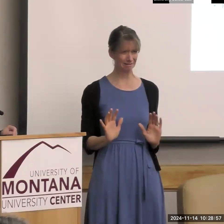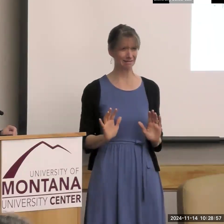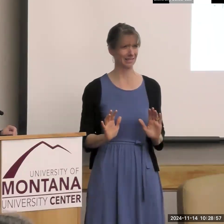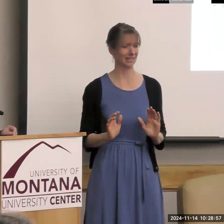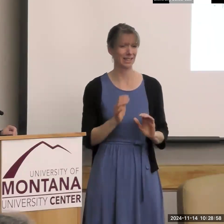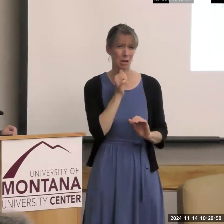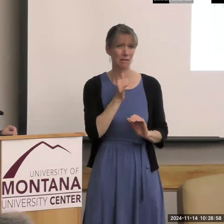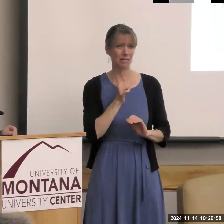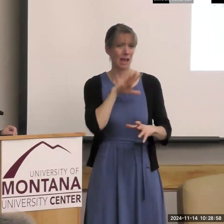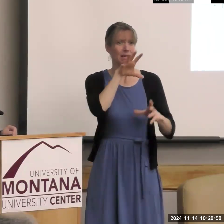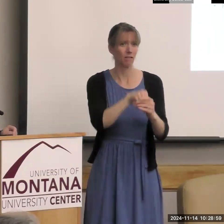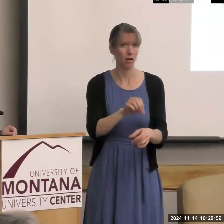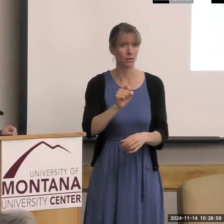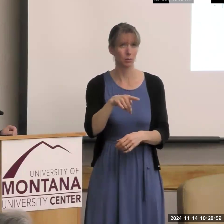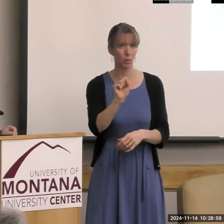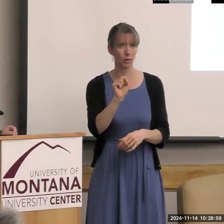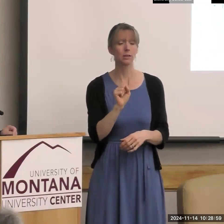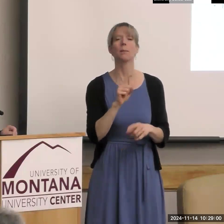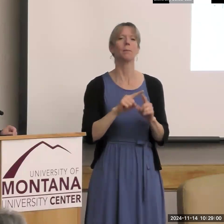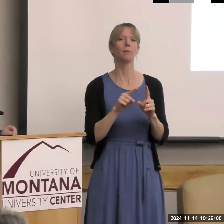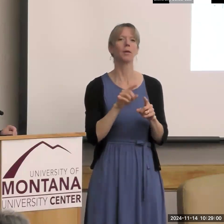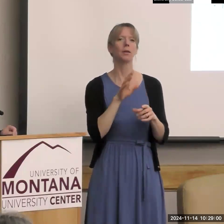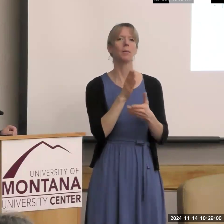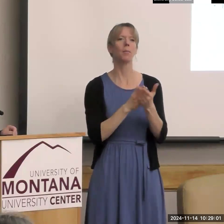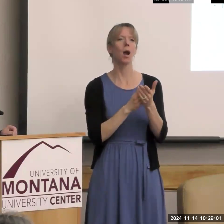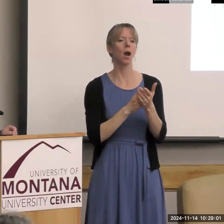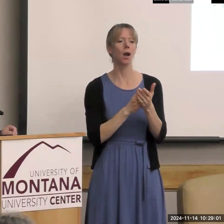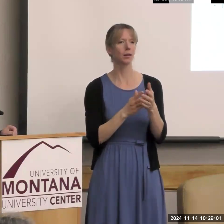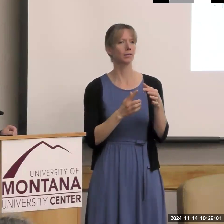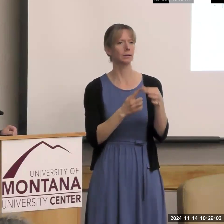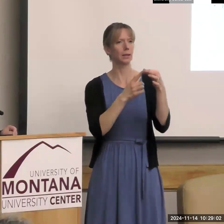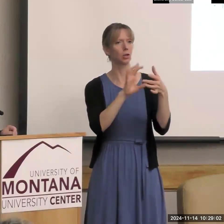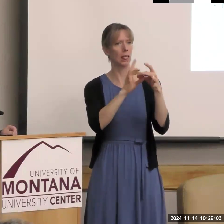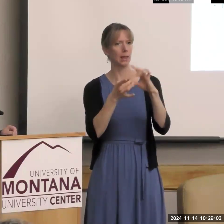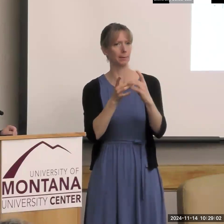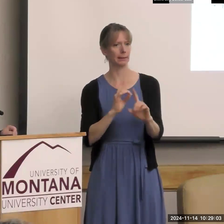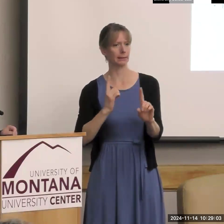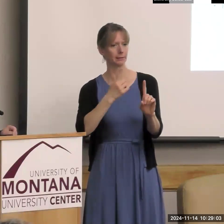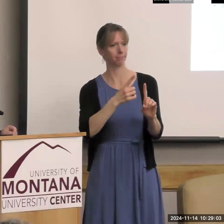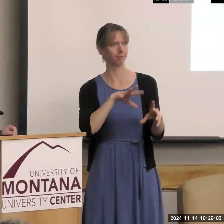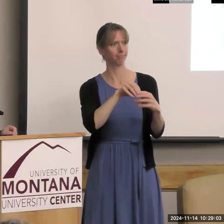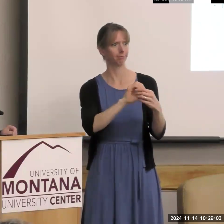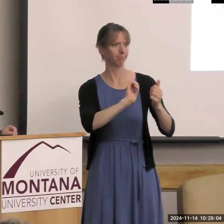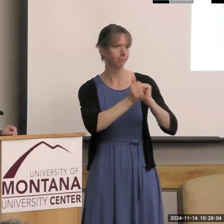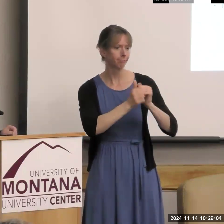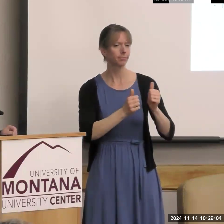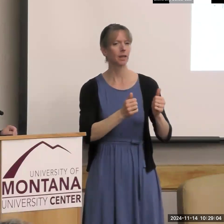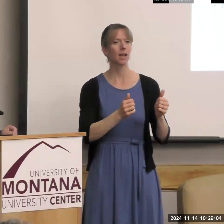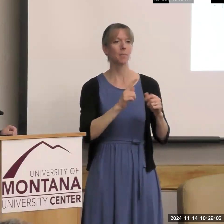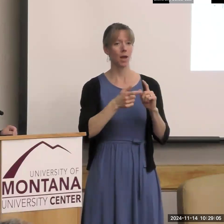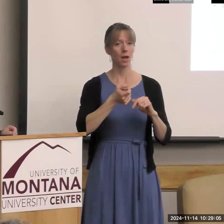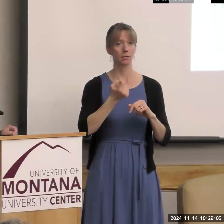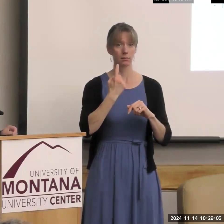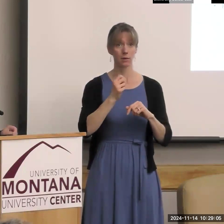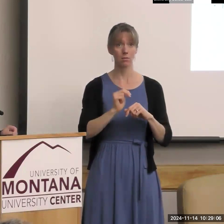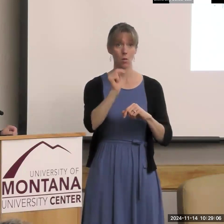But that's central to the mission of Special Olympics. All right, but especially in North America and